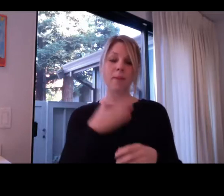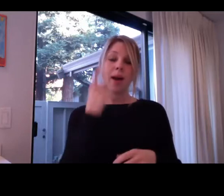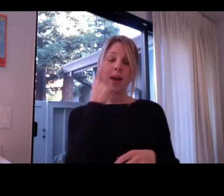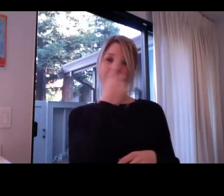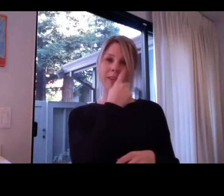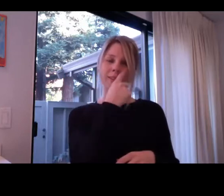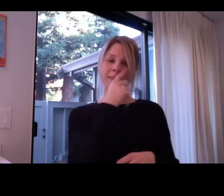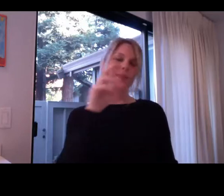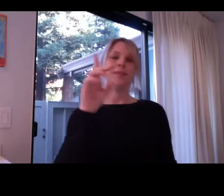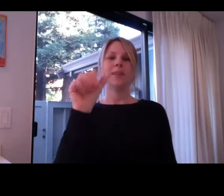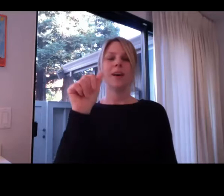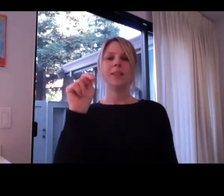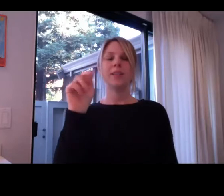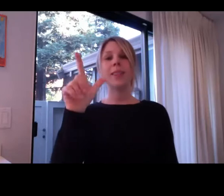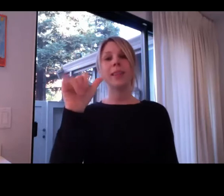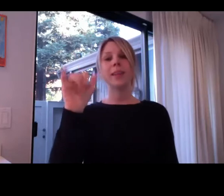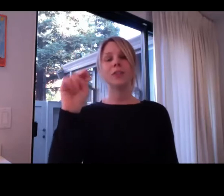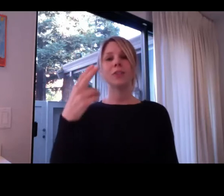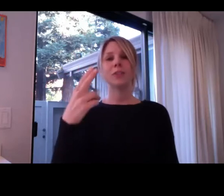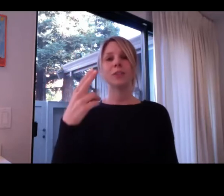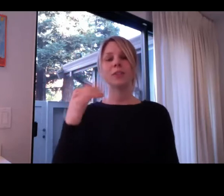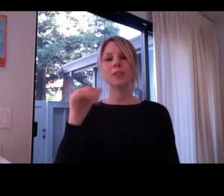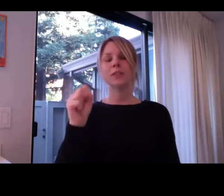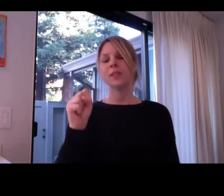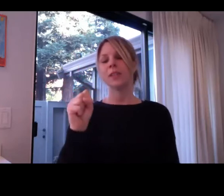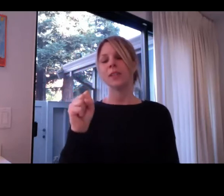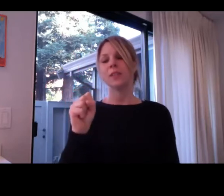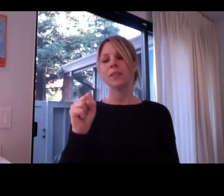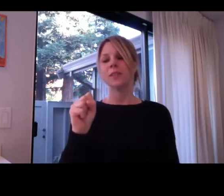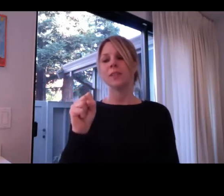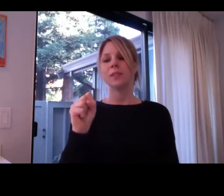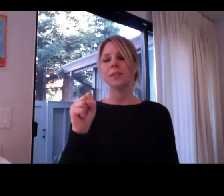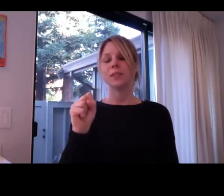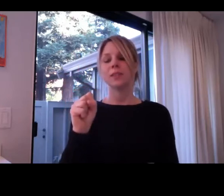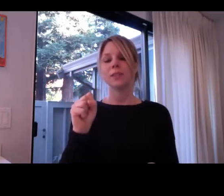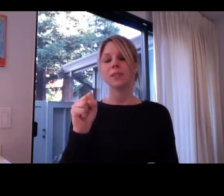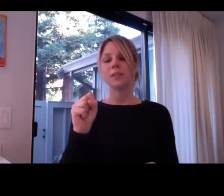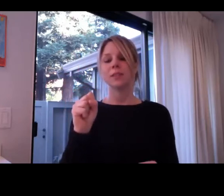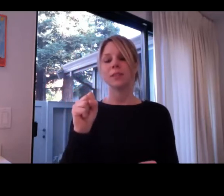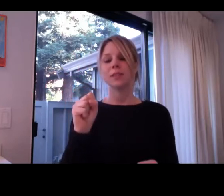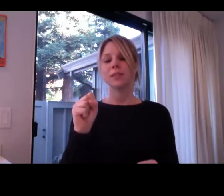In my eyes, Dan Lynch is